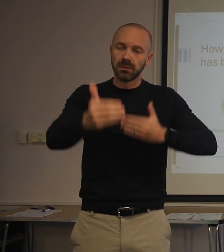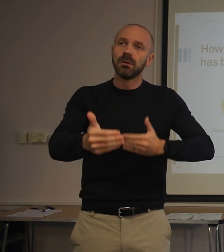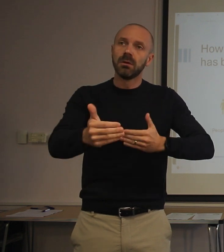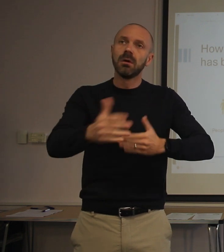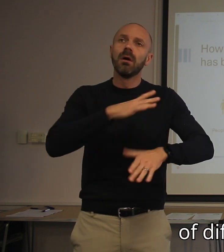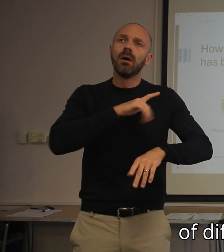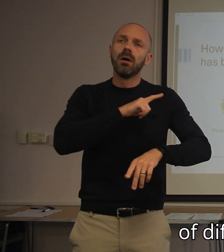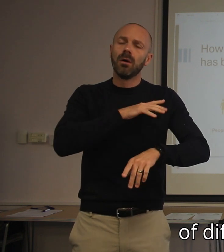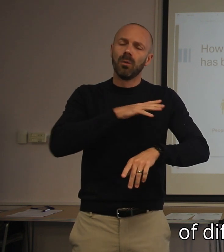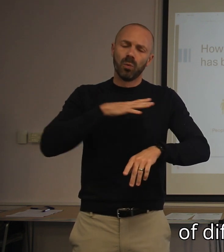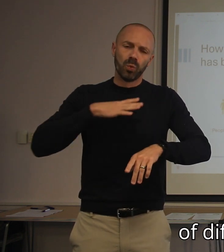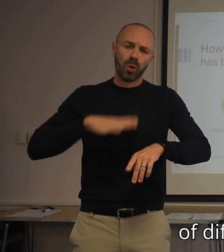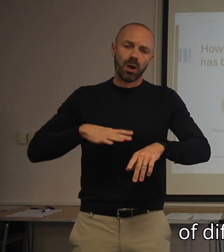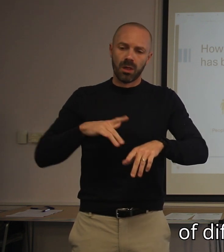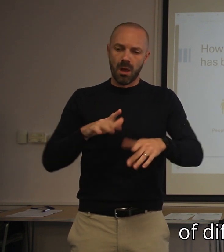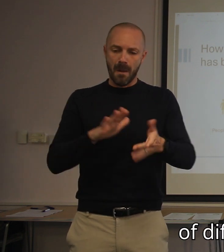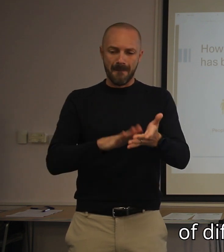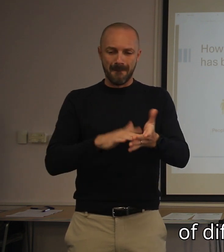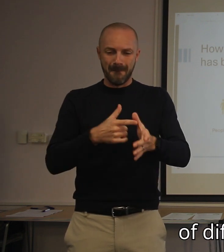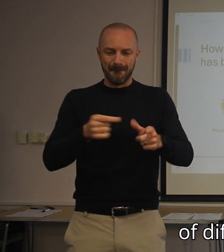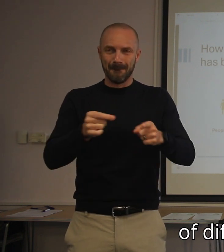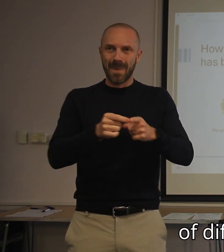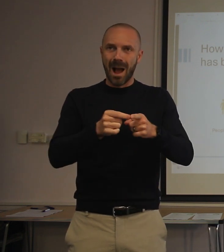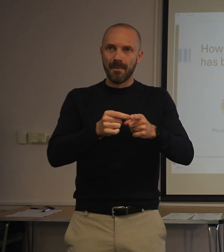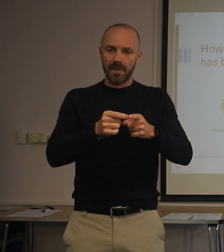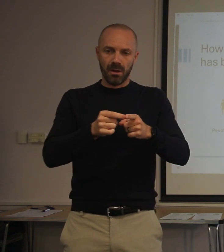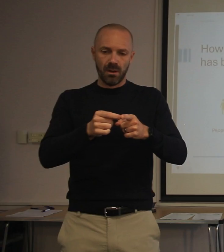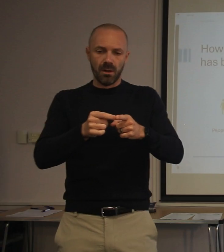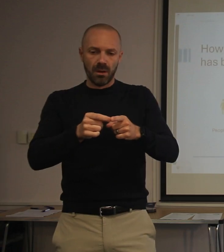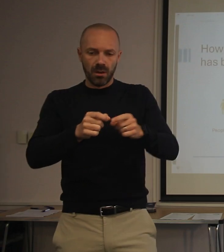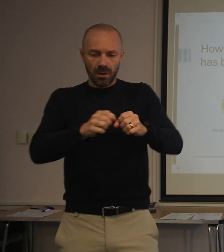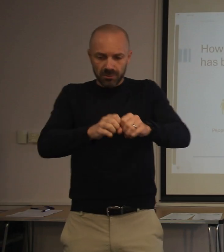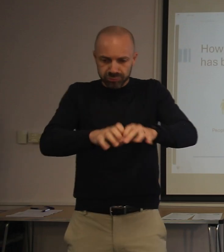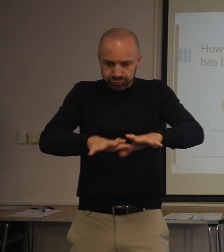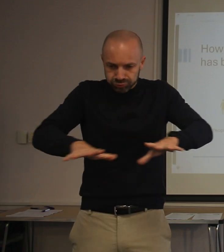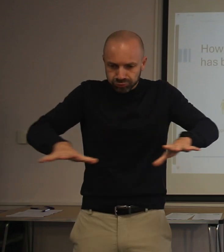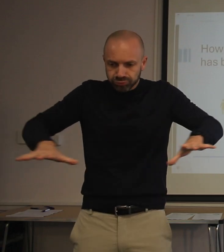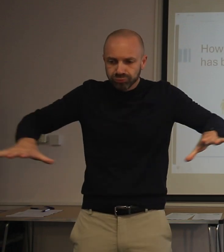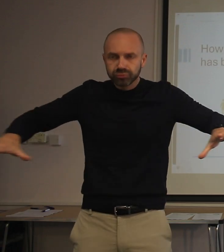created of different projects that have